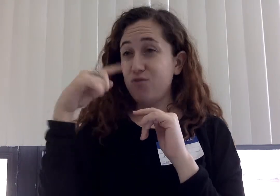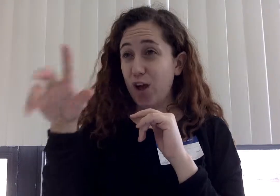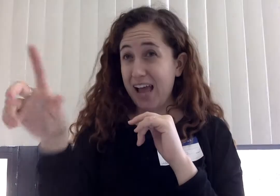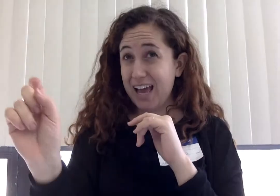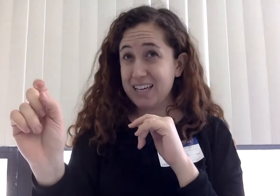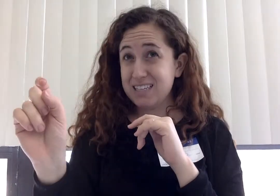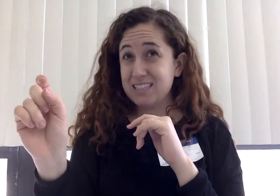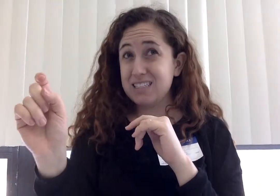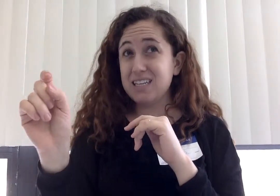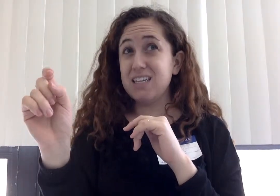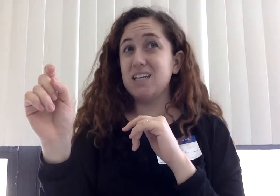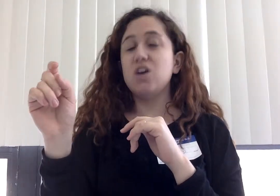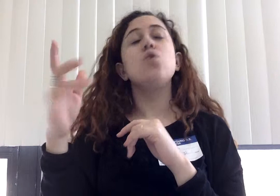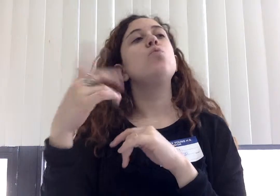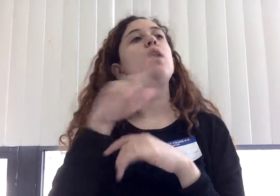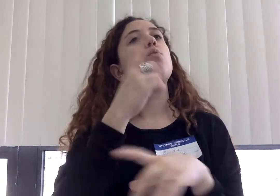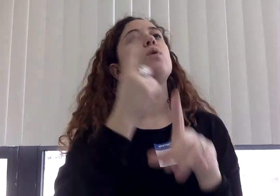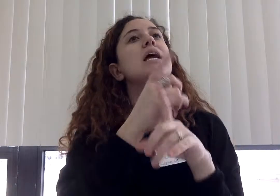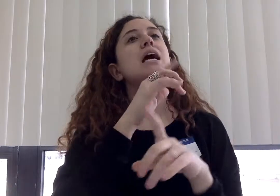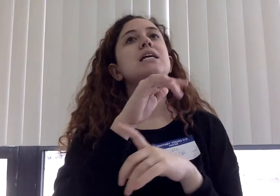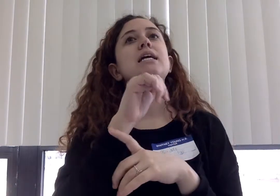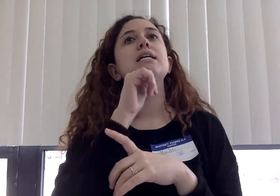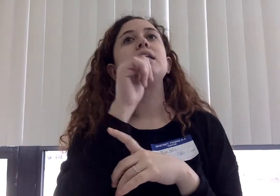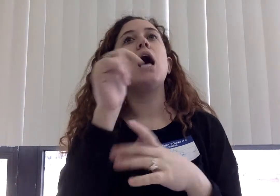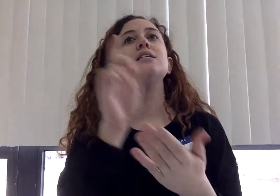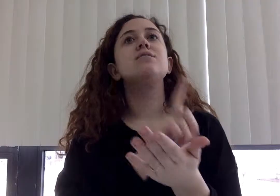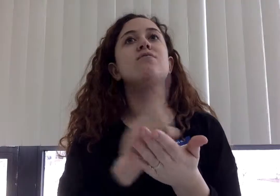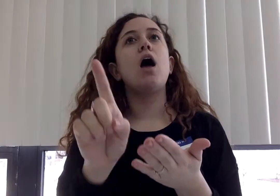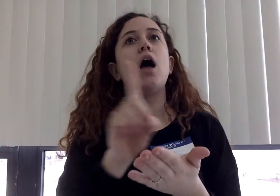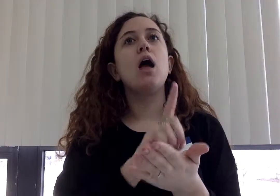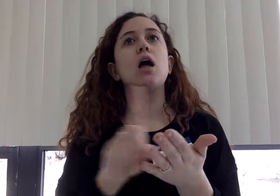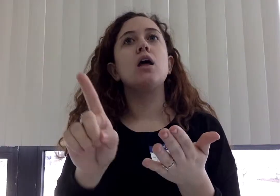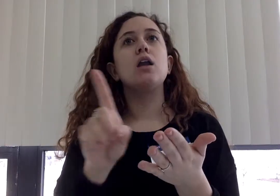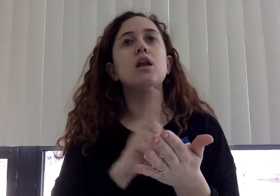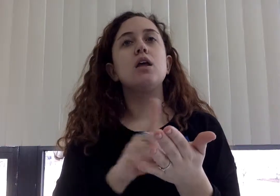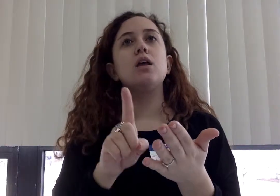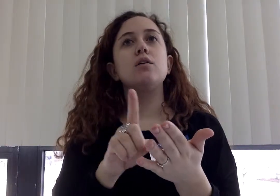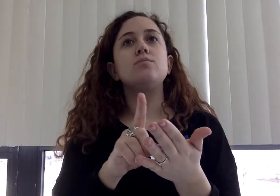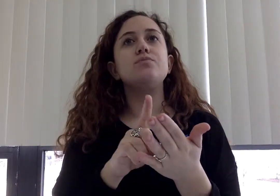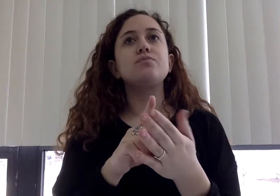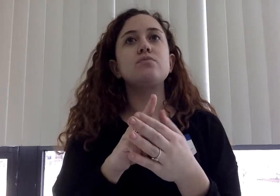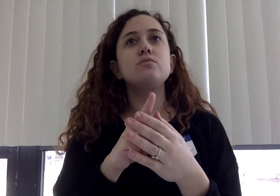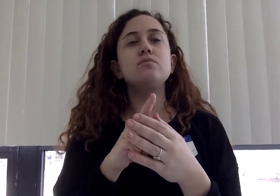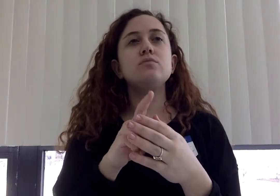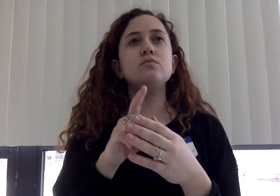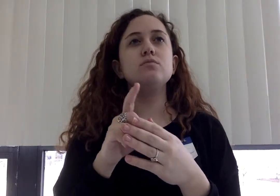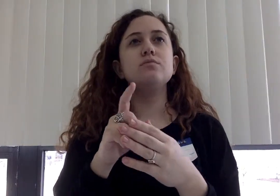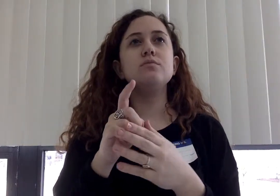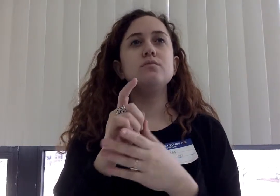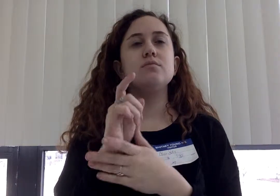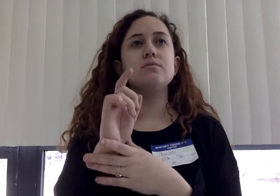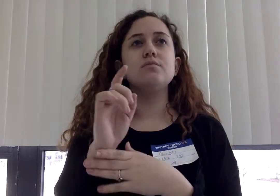undefined. Oh, This that's is undefined. where all of this can equal 0. Yeah. Y can equal 0. You can't. There is none.